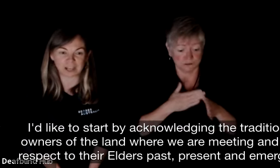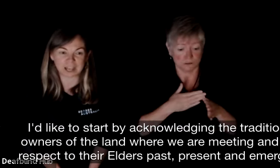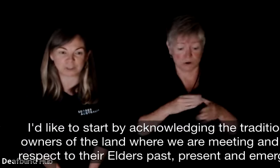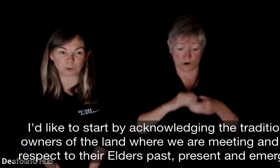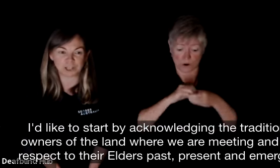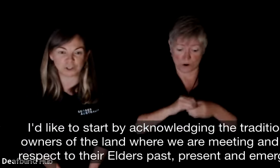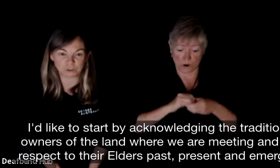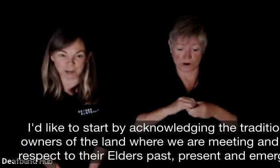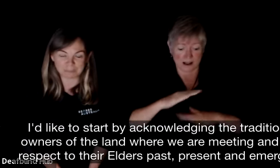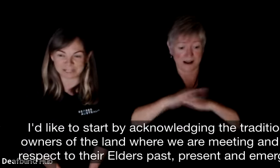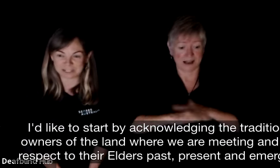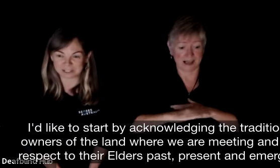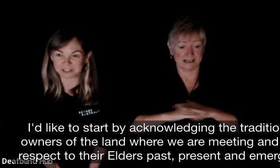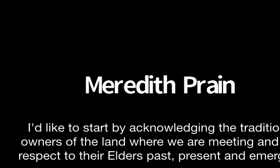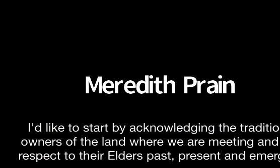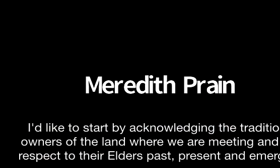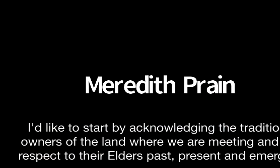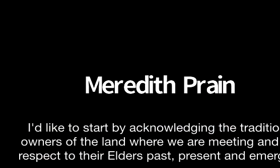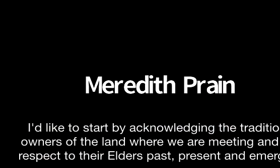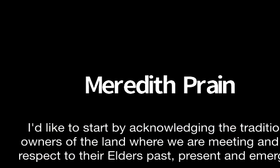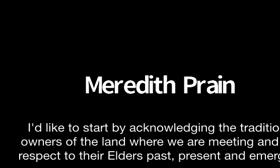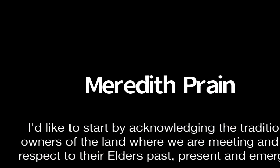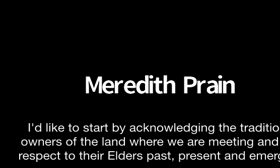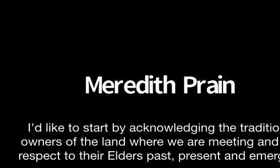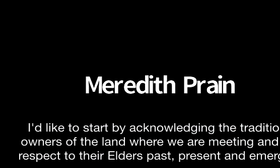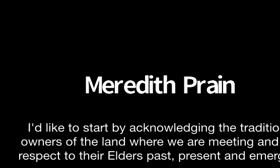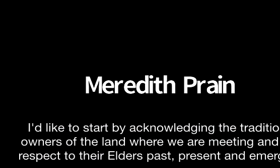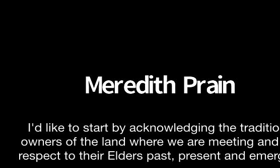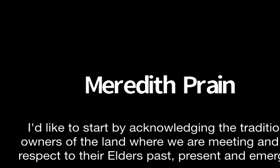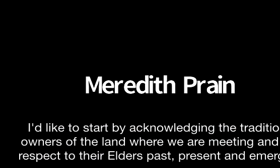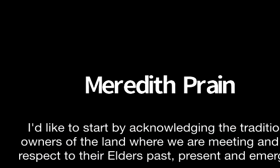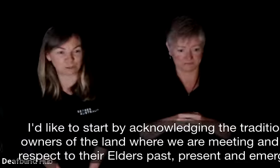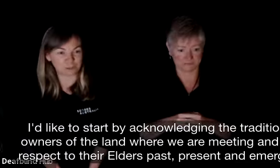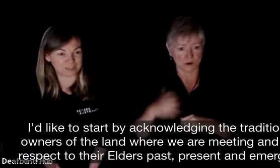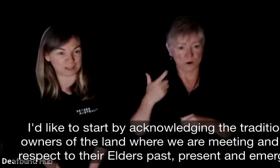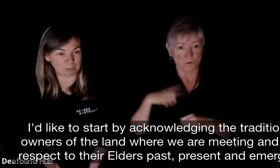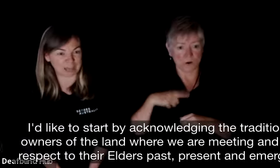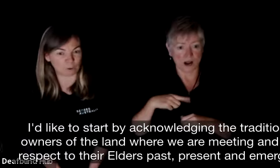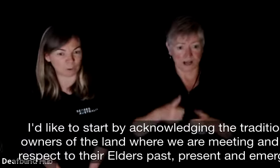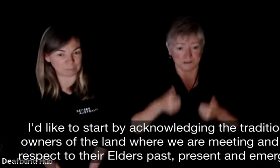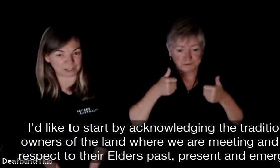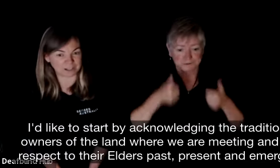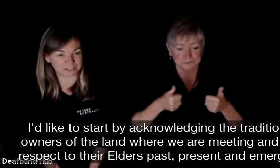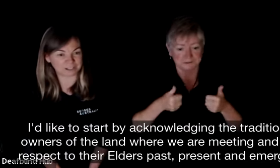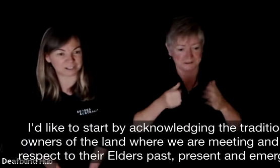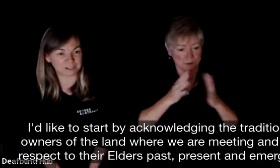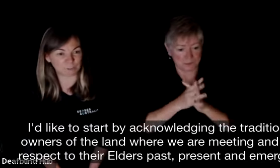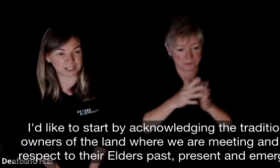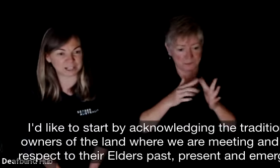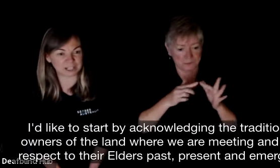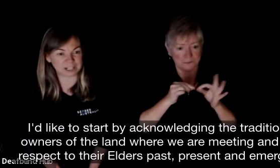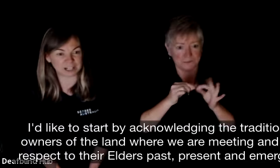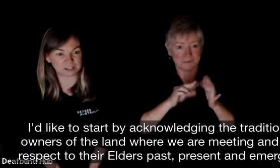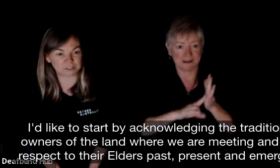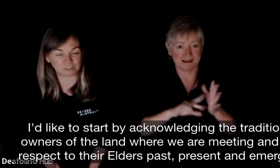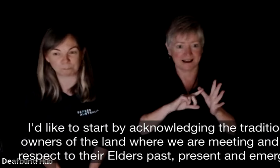of the land where you are meeting, because this is a good thing about a webinar. We